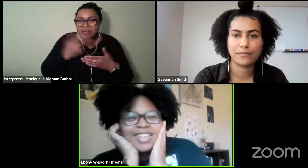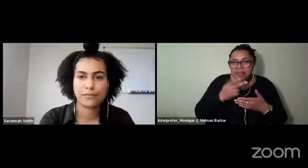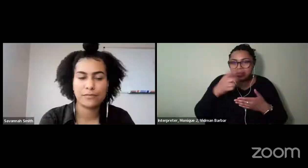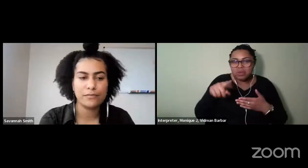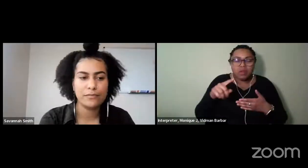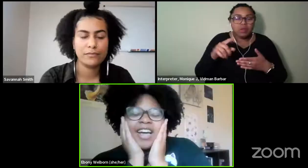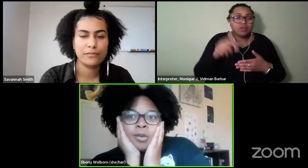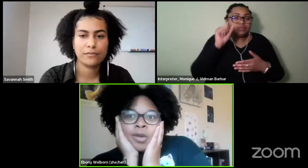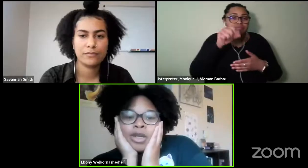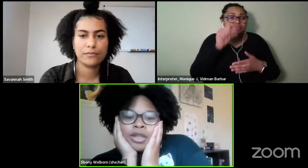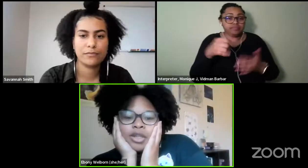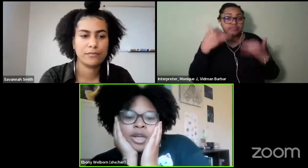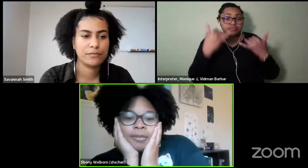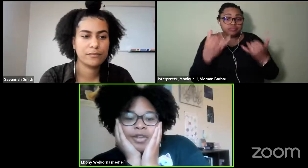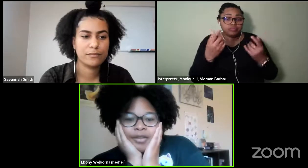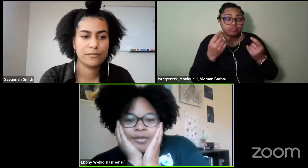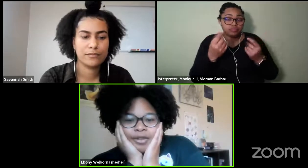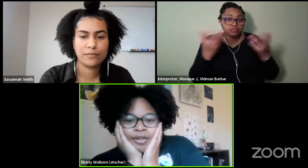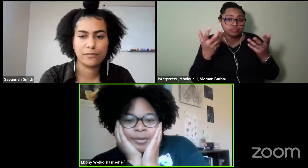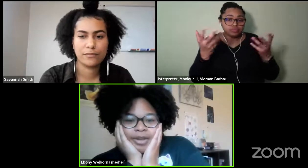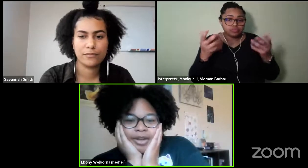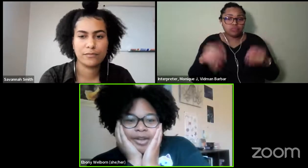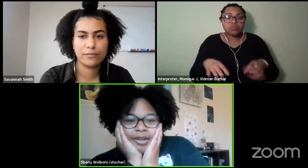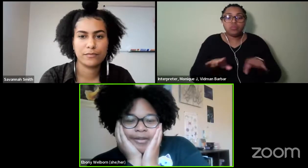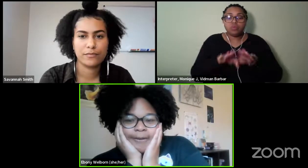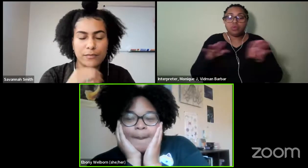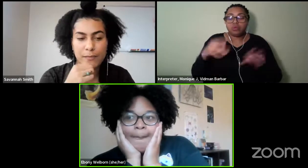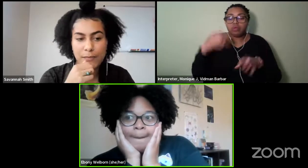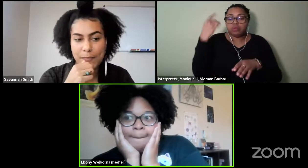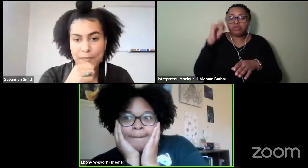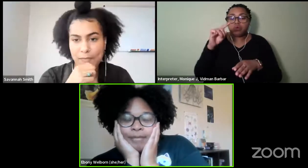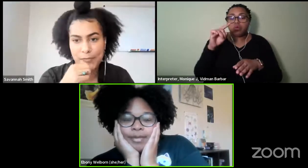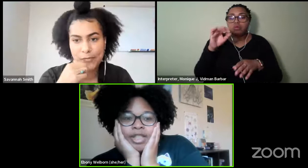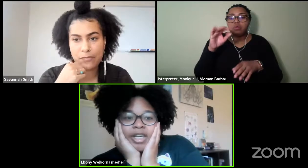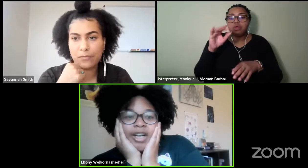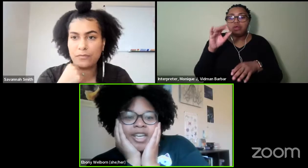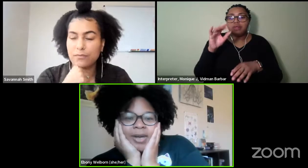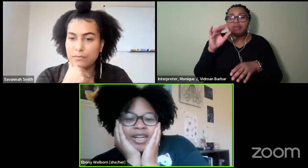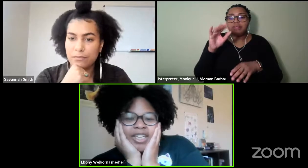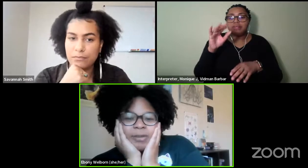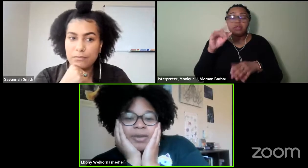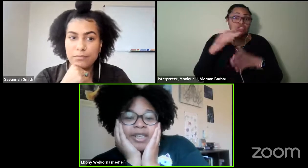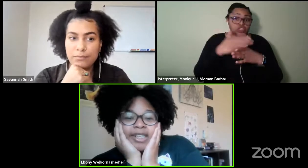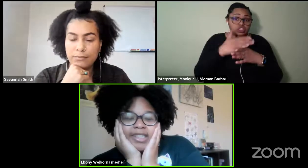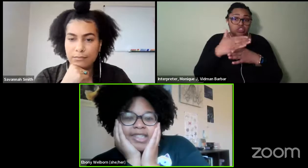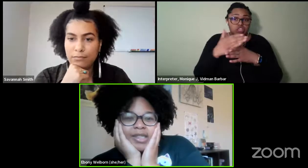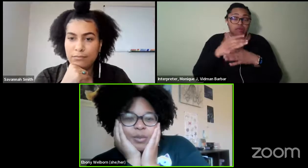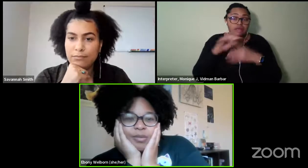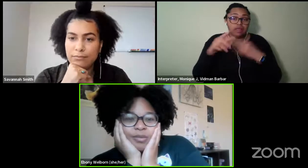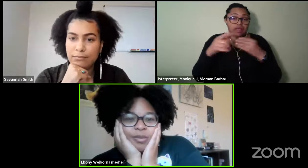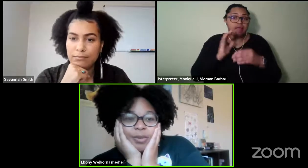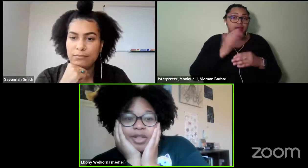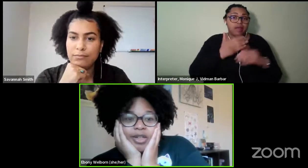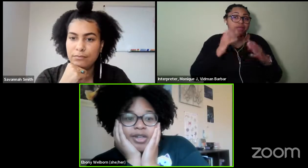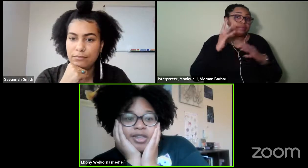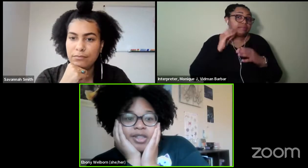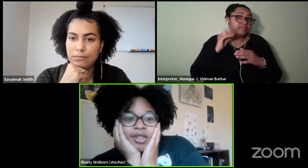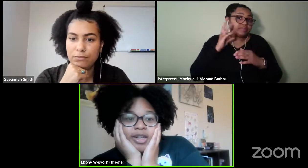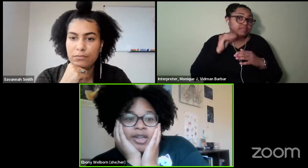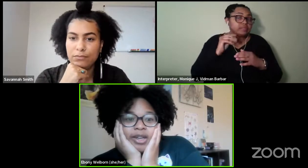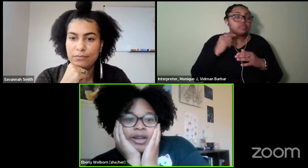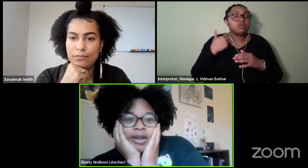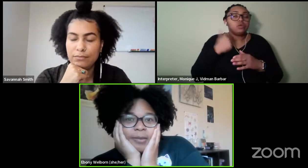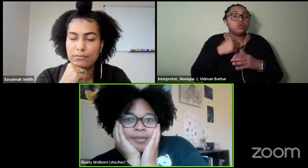Yeah, and so now we're just gonna open it up for a little bit of sharing about our experiences, what we